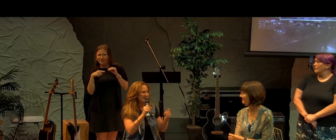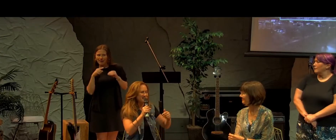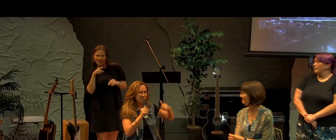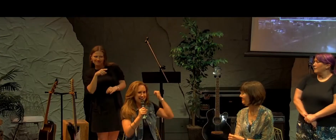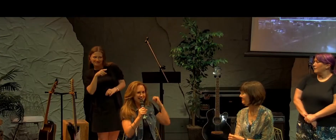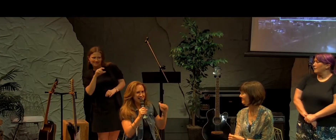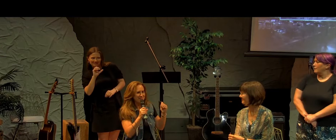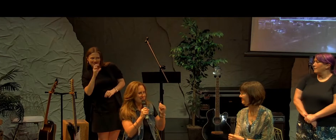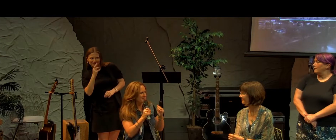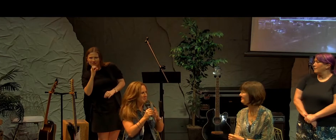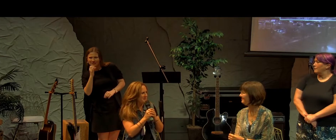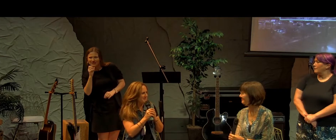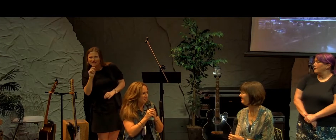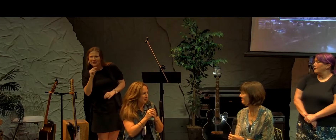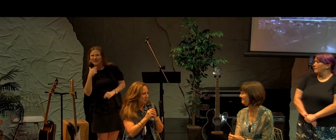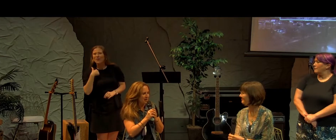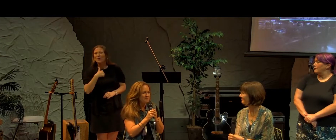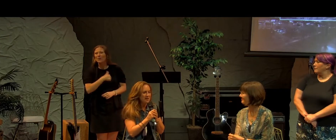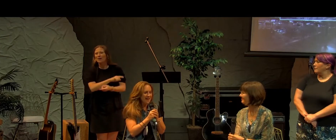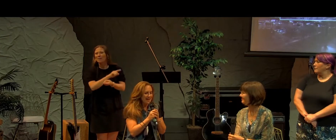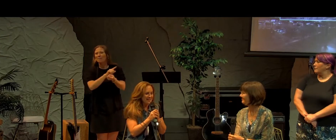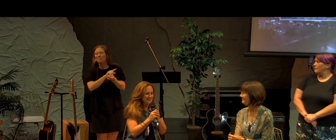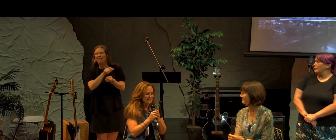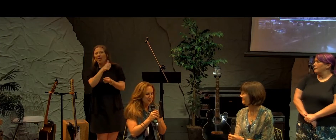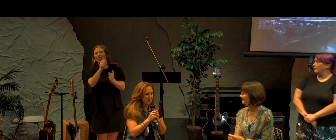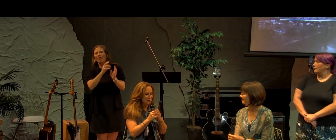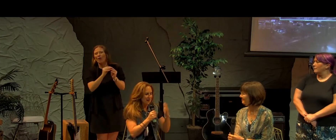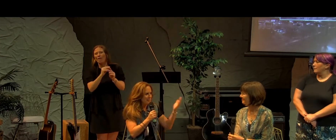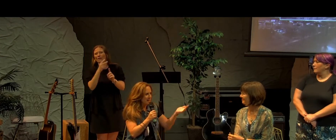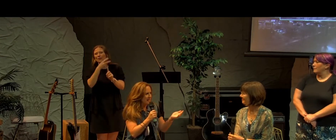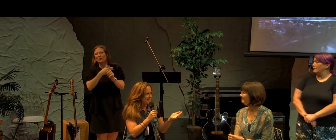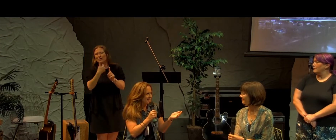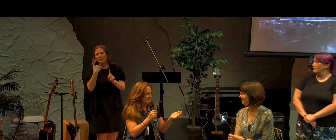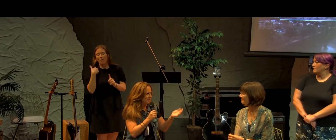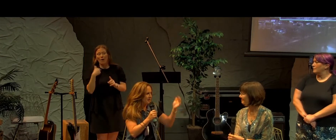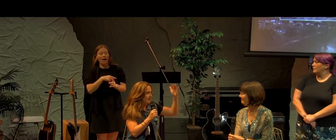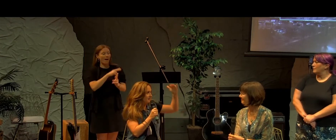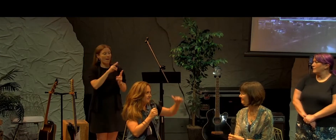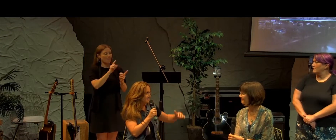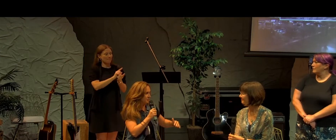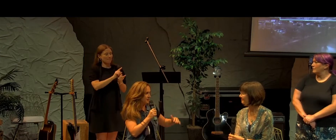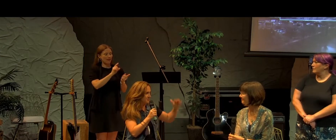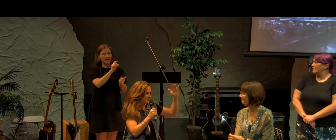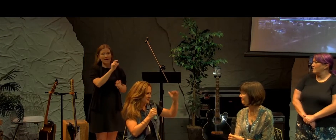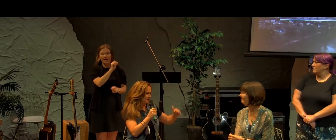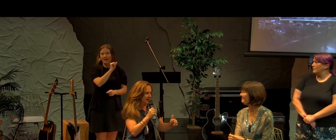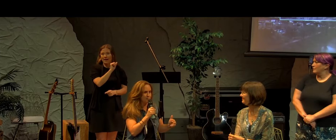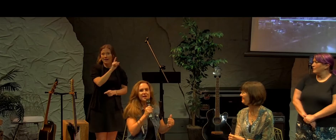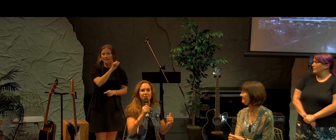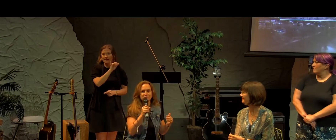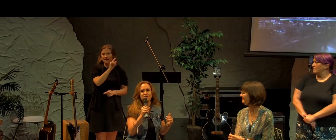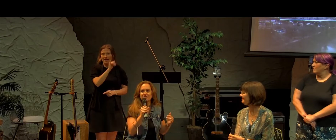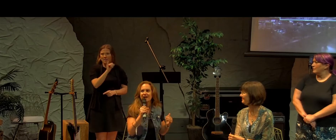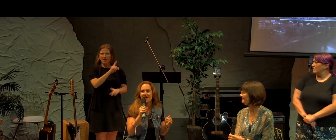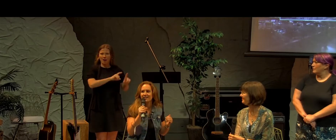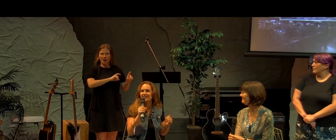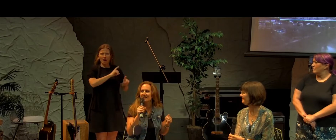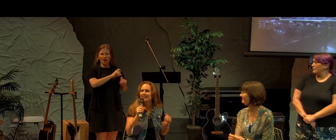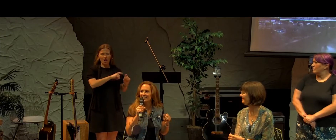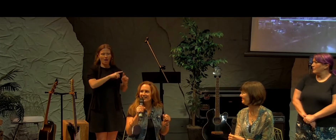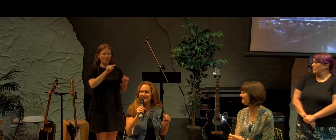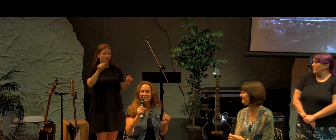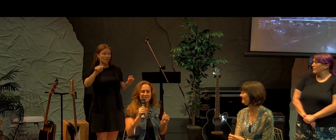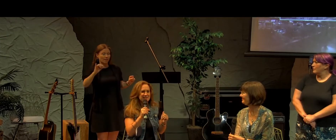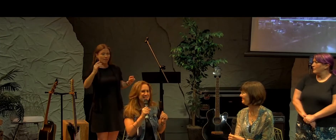We had met at a conference a few months before, and so when I met Andy and Tammy, I had a list of questions for them, and I'm sure they had